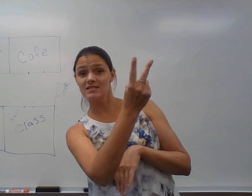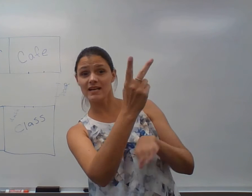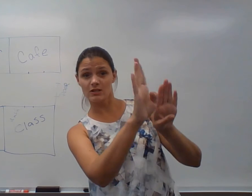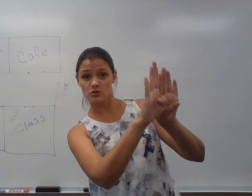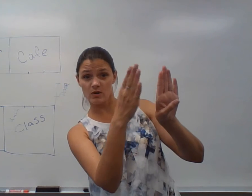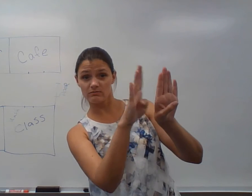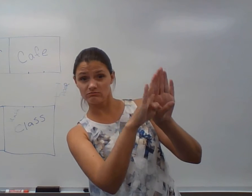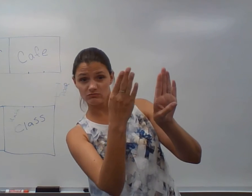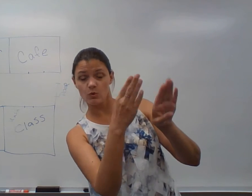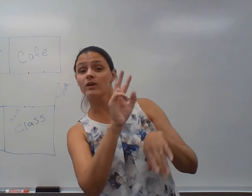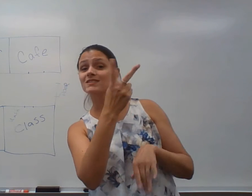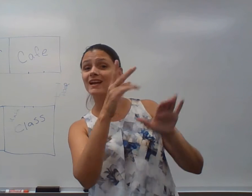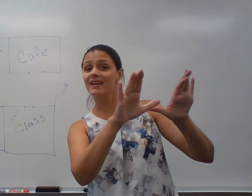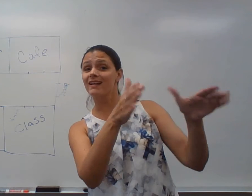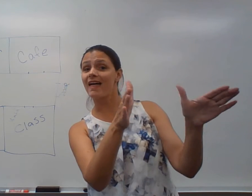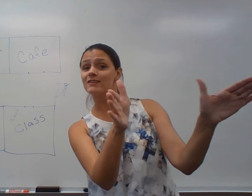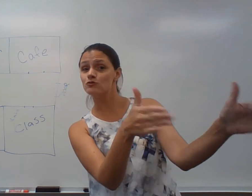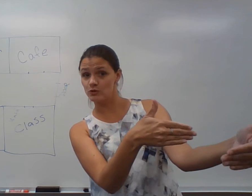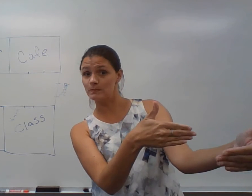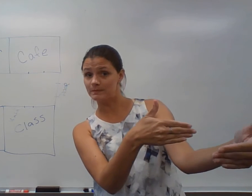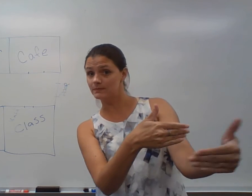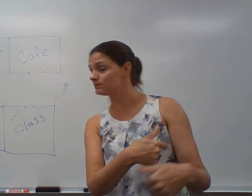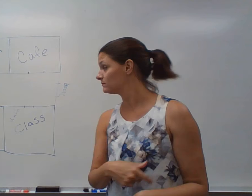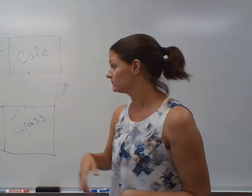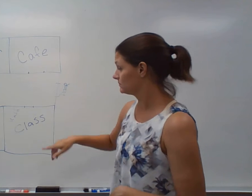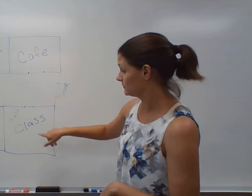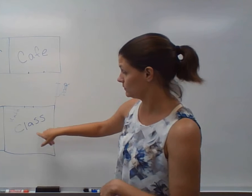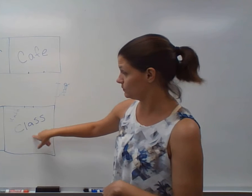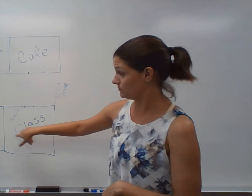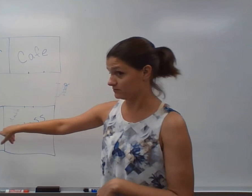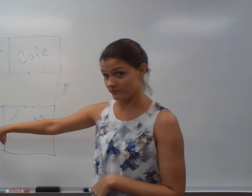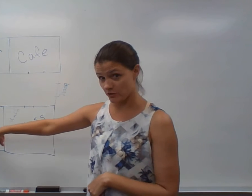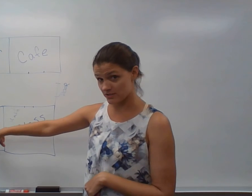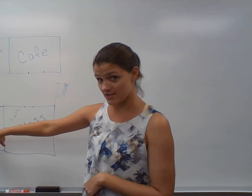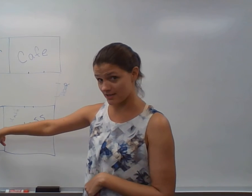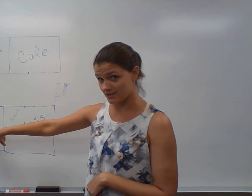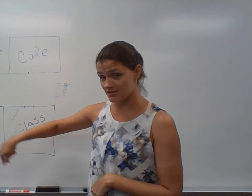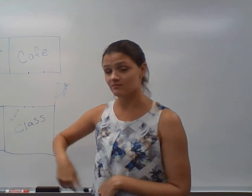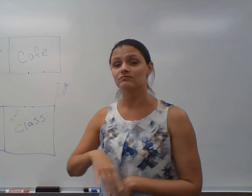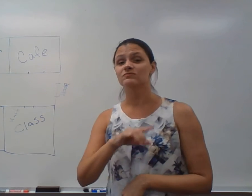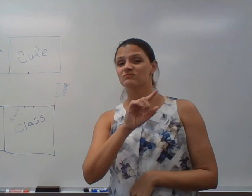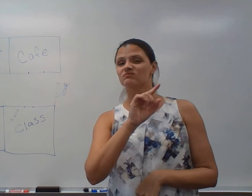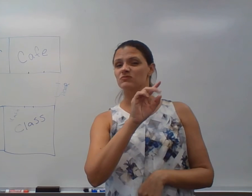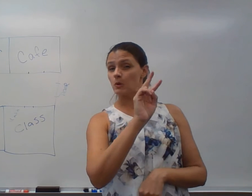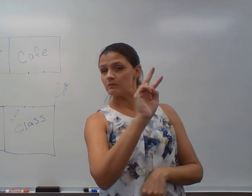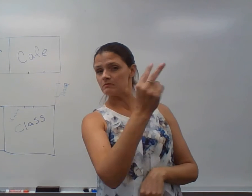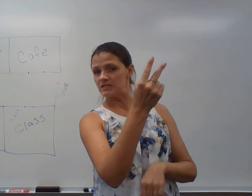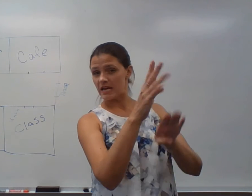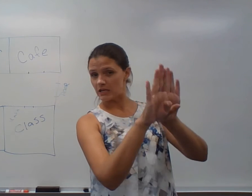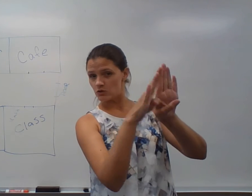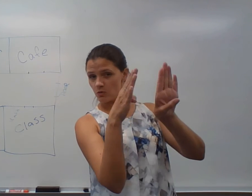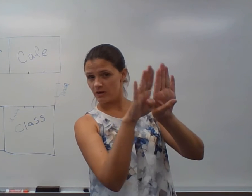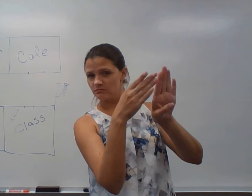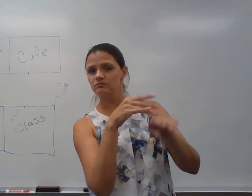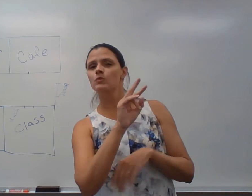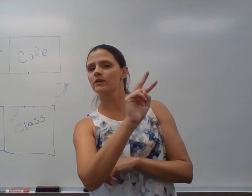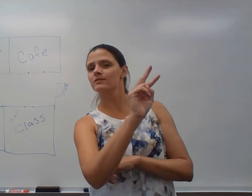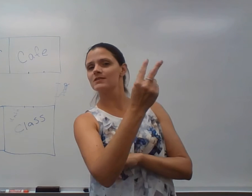Second door, or second classroom. For second. Second door, or